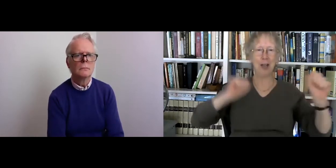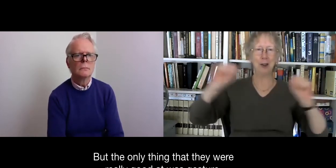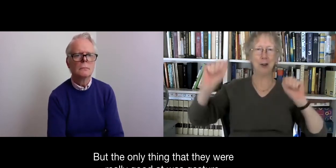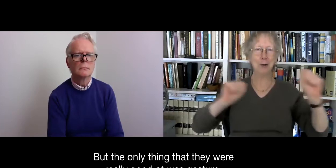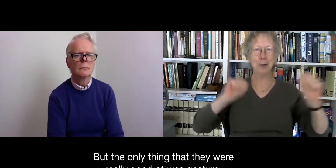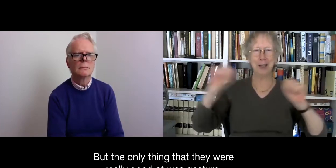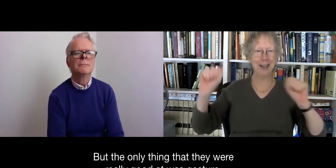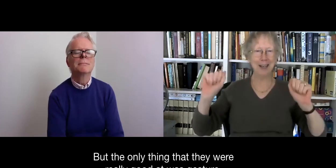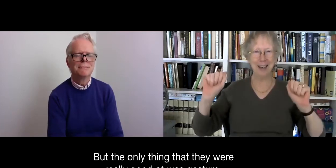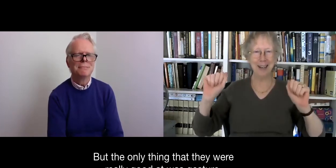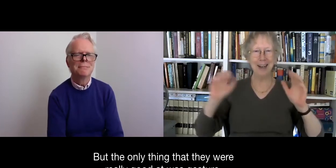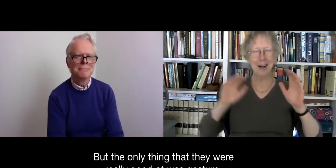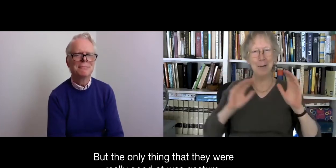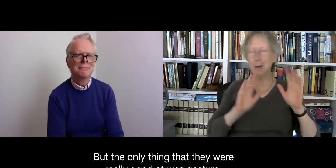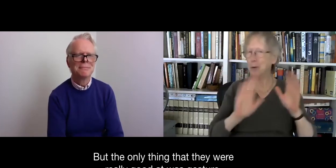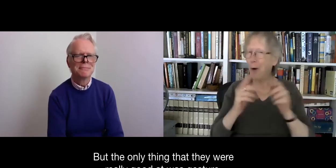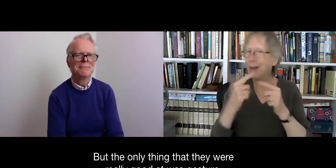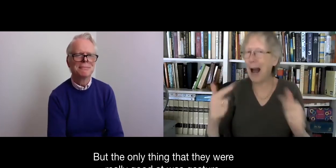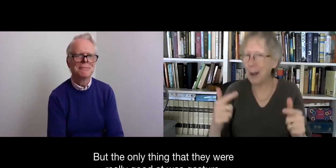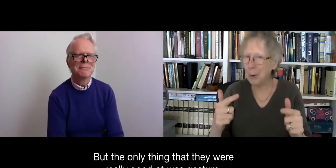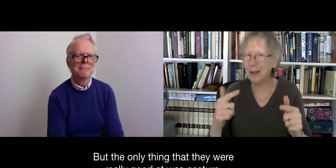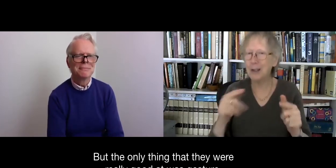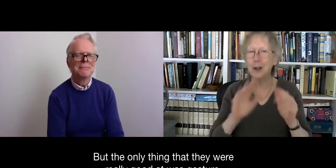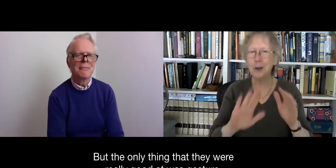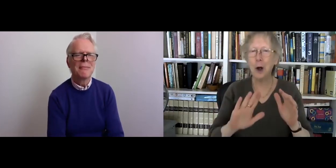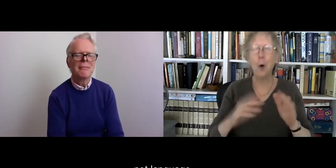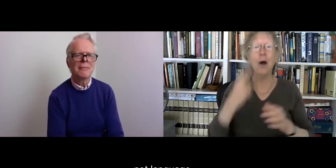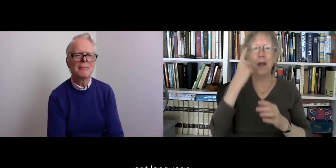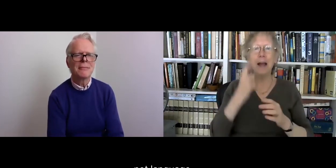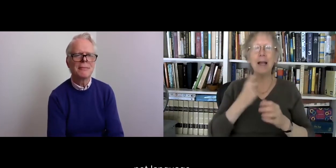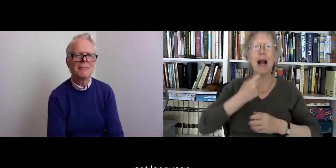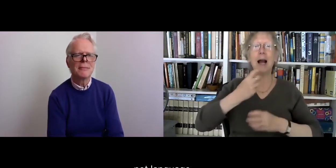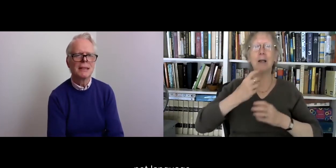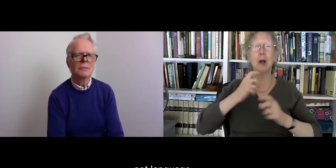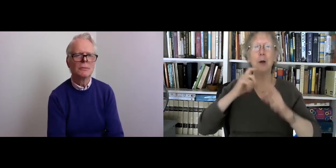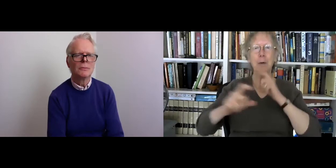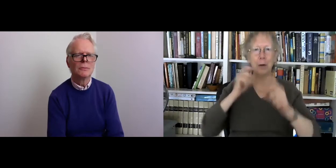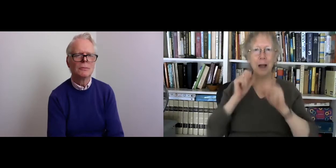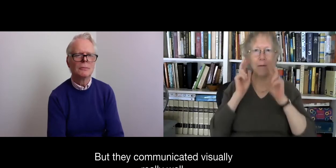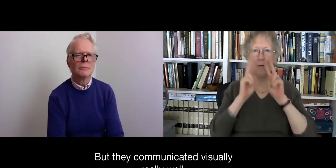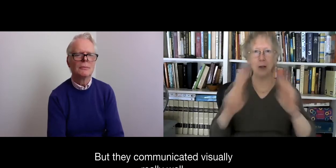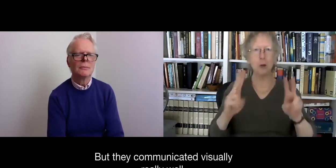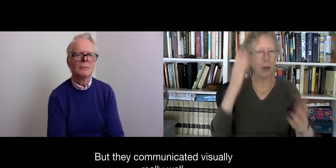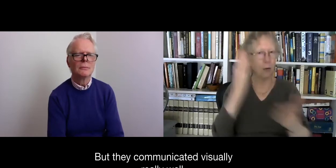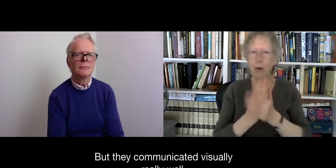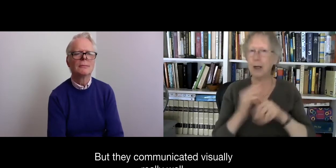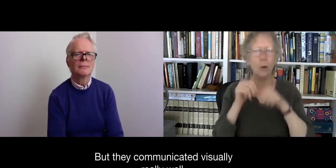But the only thing that they were really good at was gesture. Not language, but they